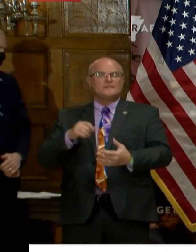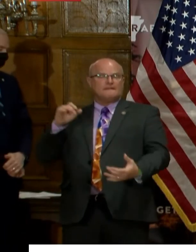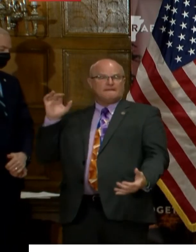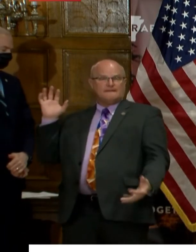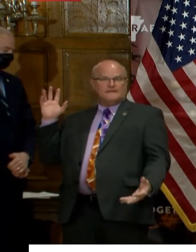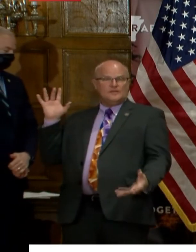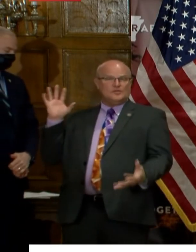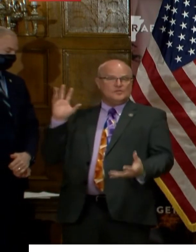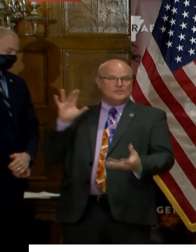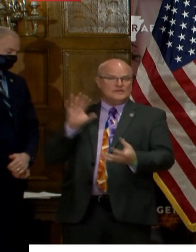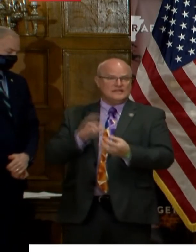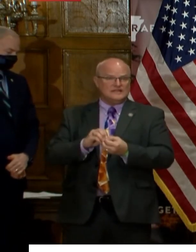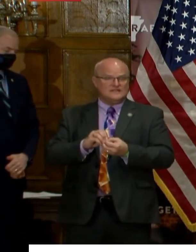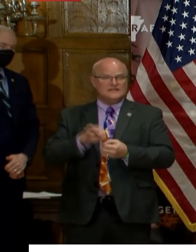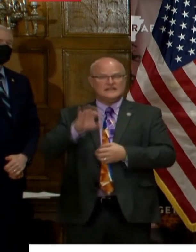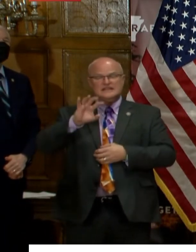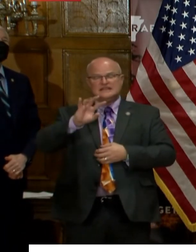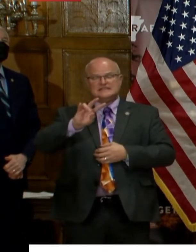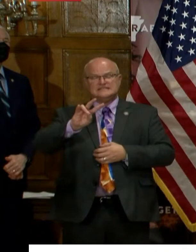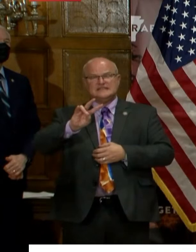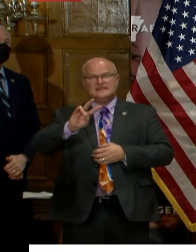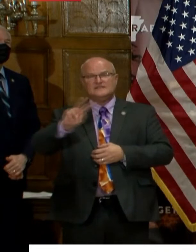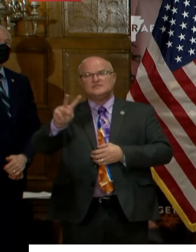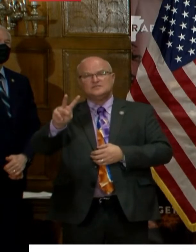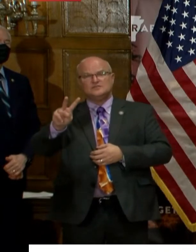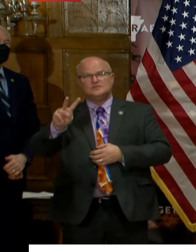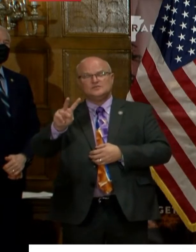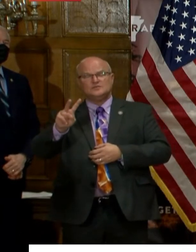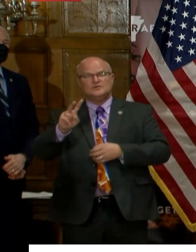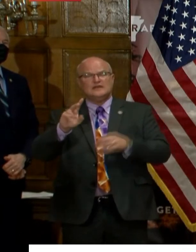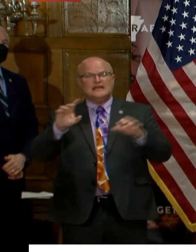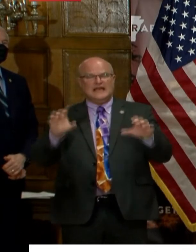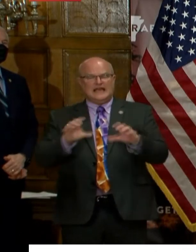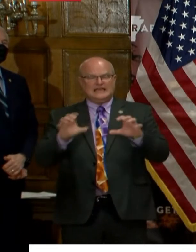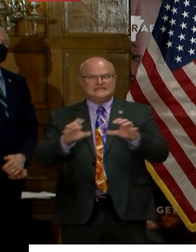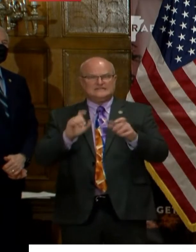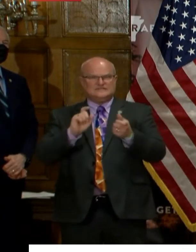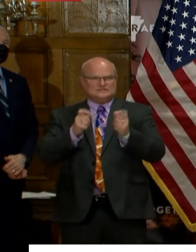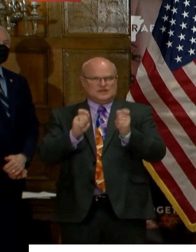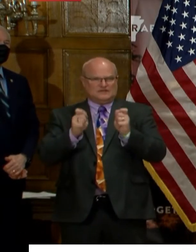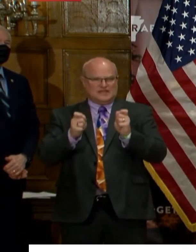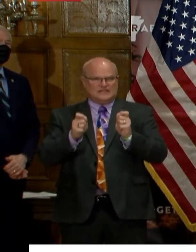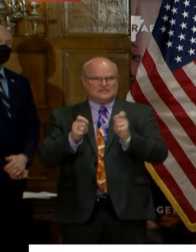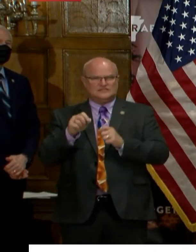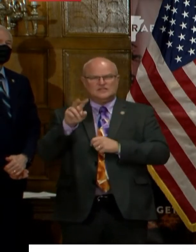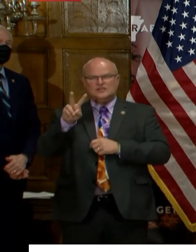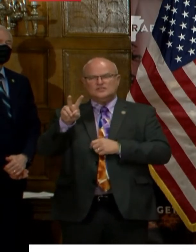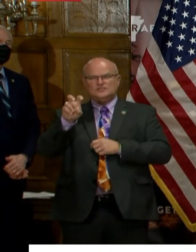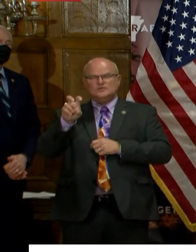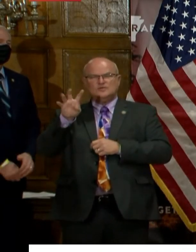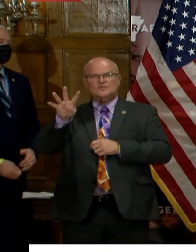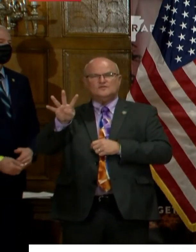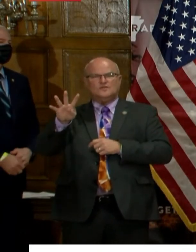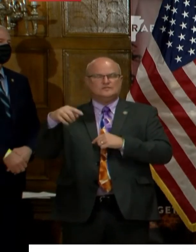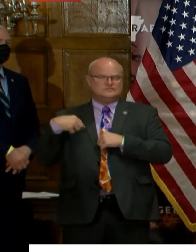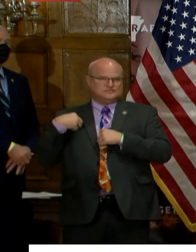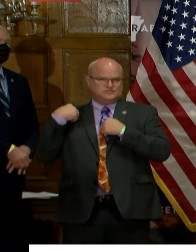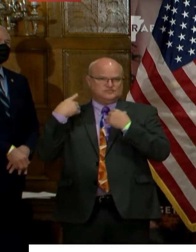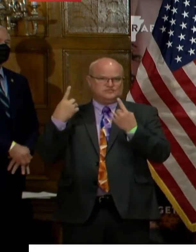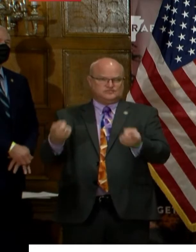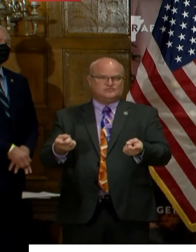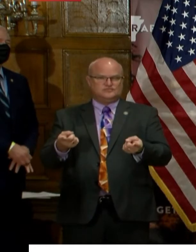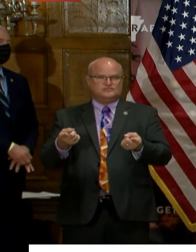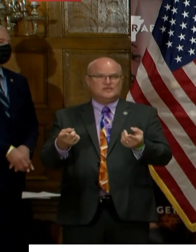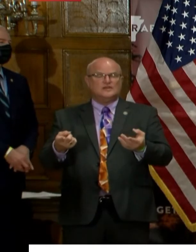Cumulatively, that brings us to 72 active on-site modifications and 204 modifications that